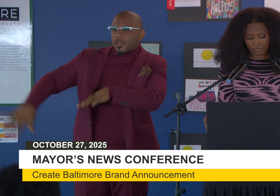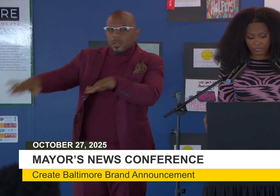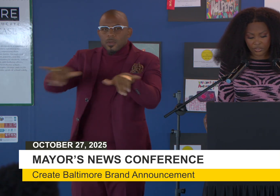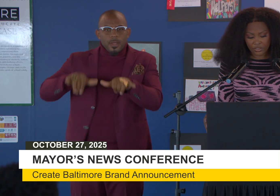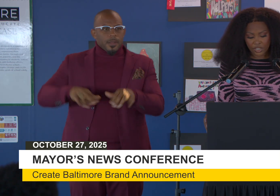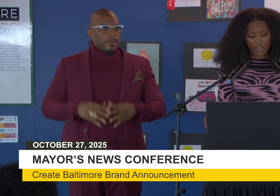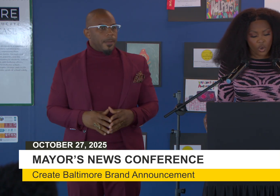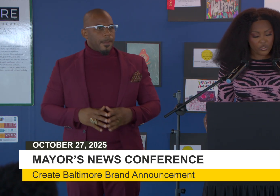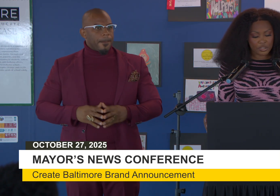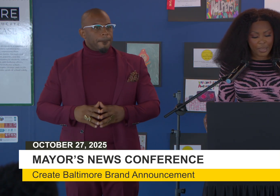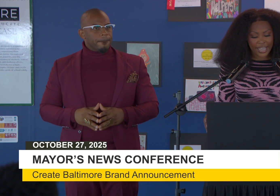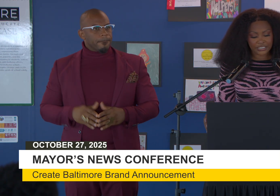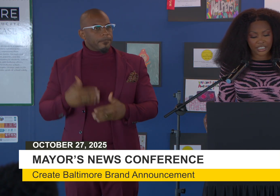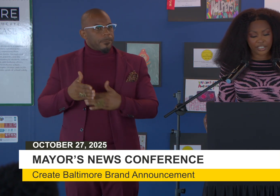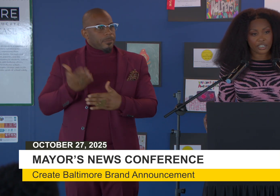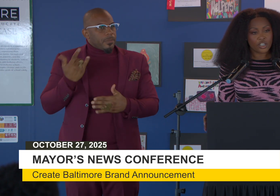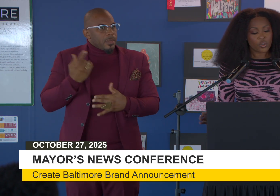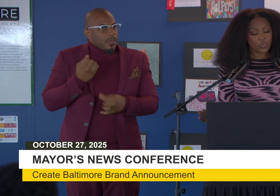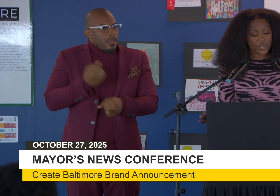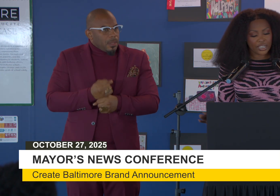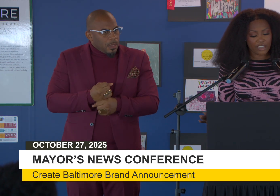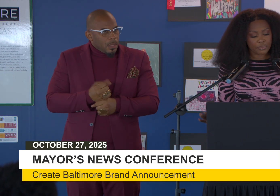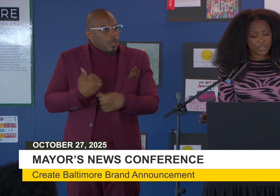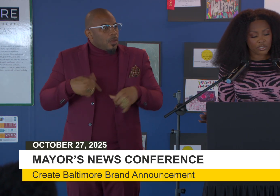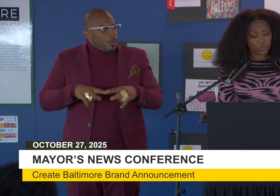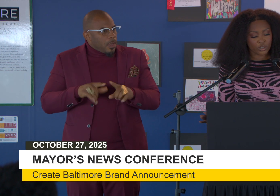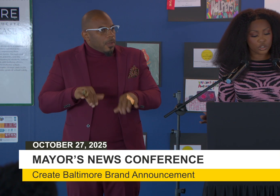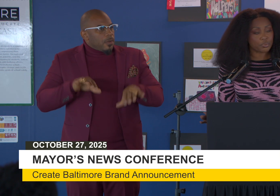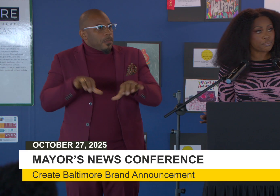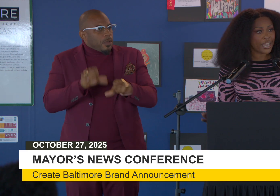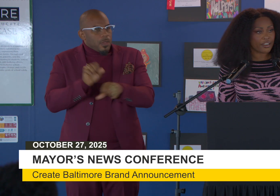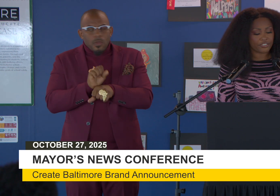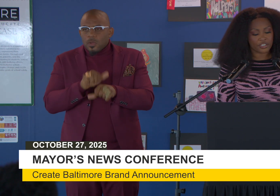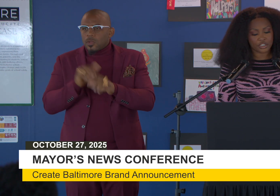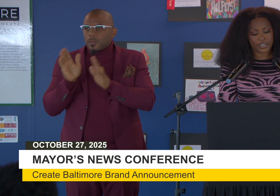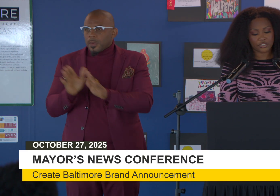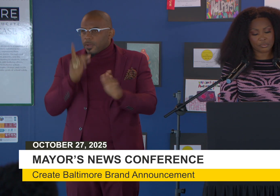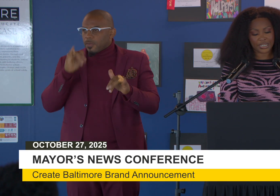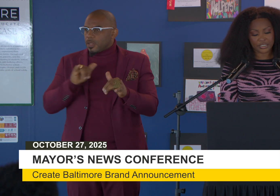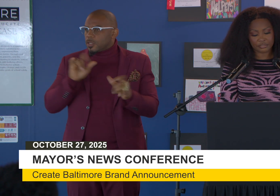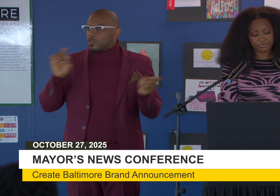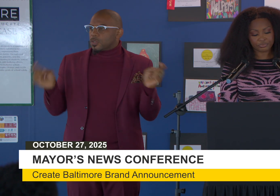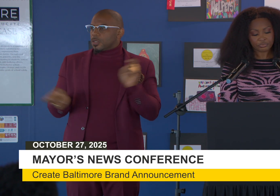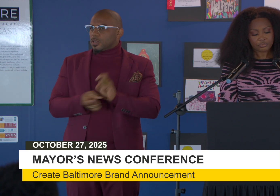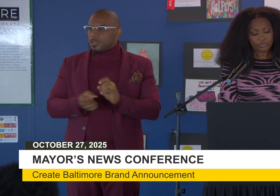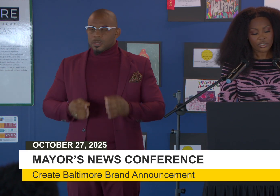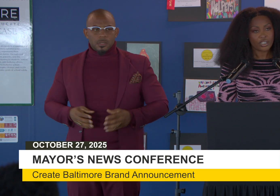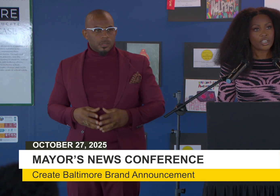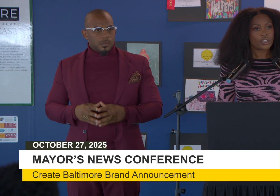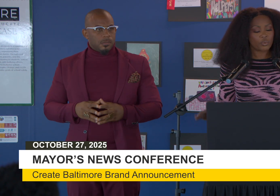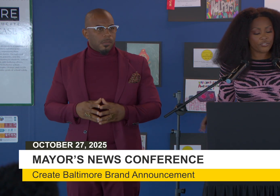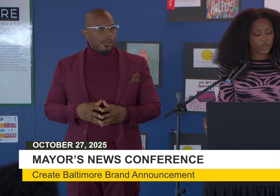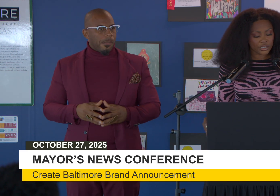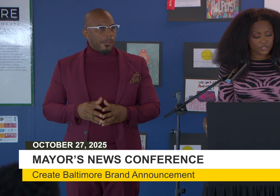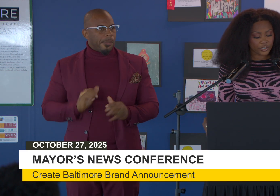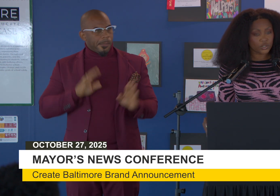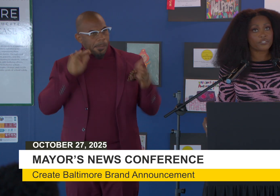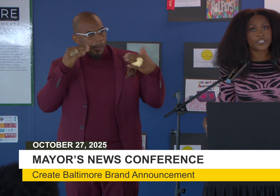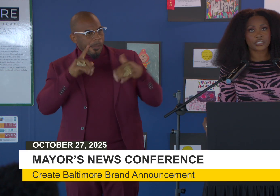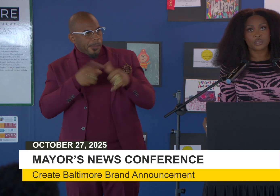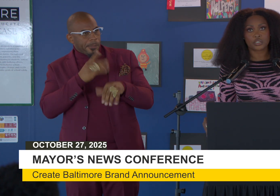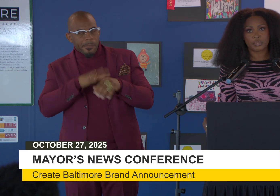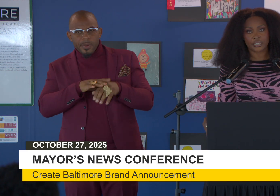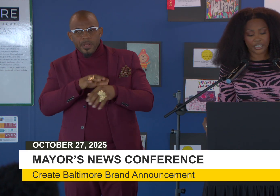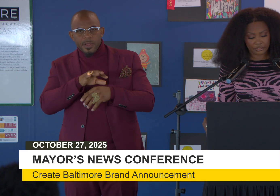nationwide. Over the past year, we have put in the work to prepare for this transformation. We focused first